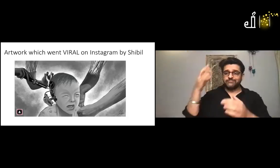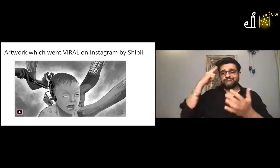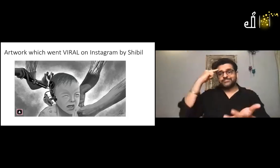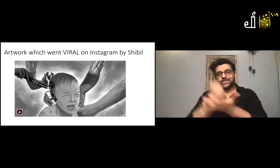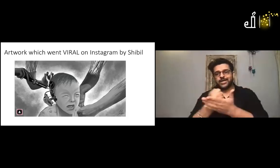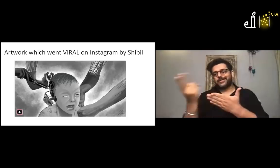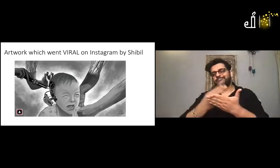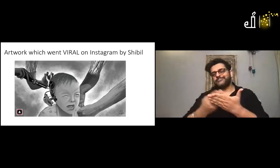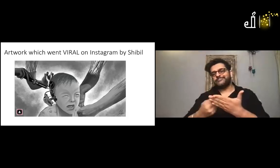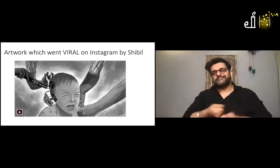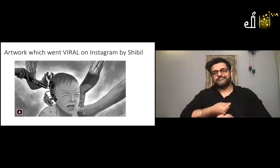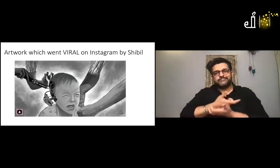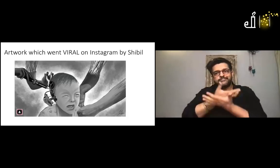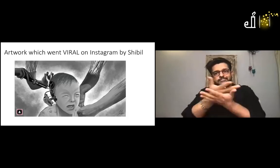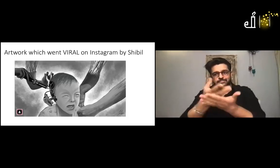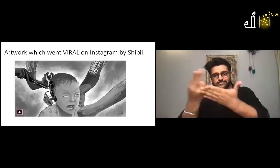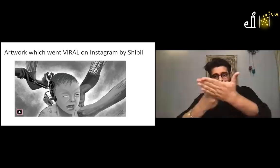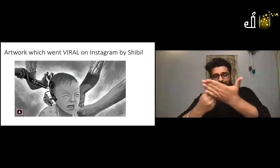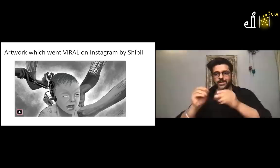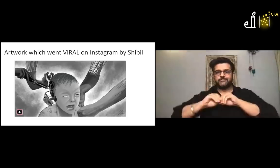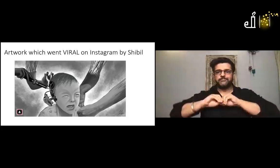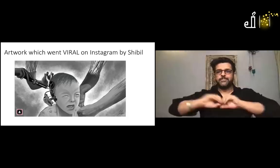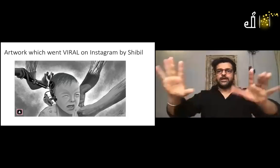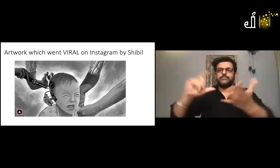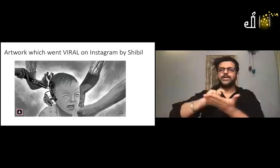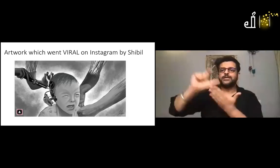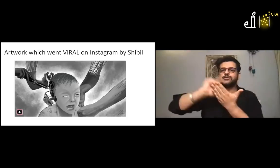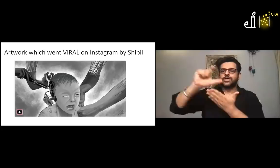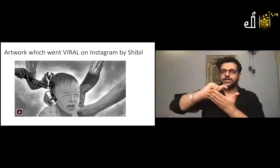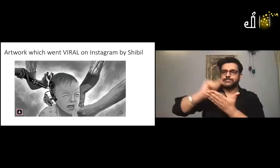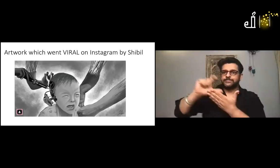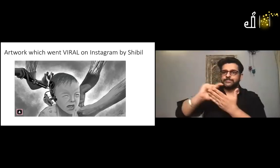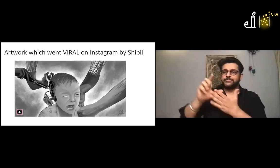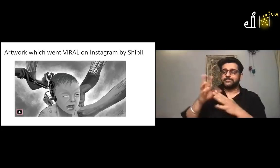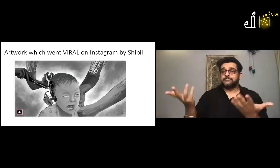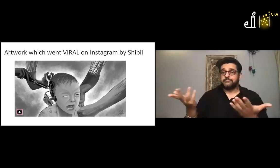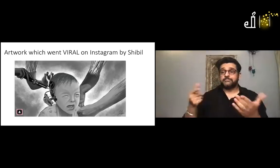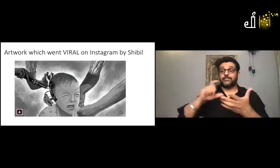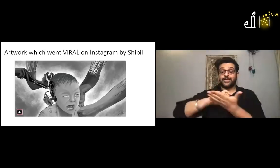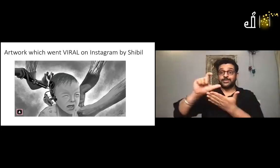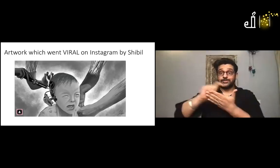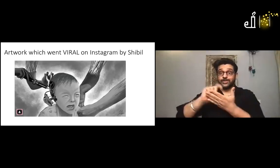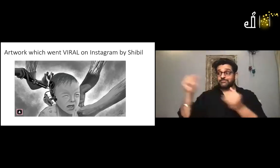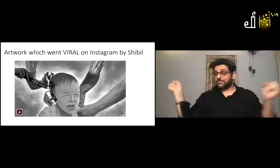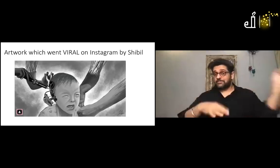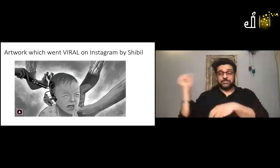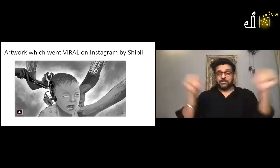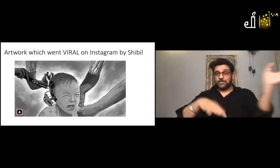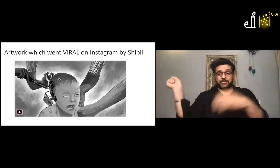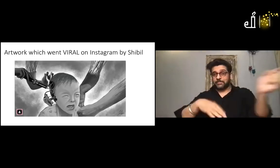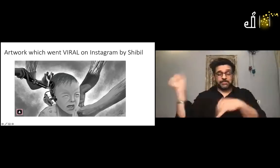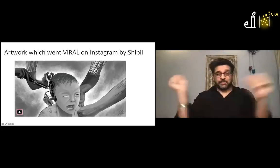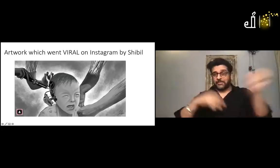artist. He decided to just express himself through this piece of art and shared it on social media,